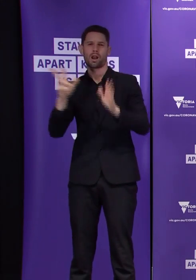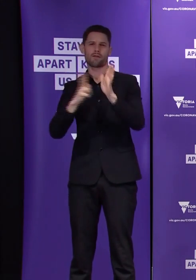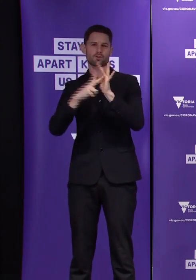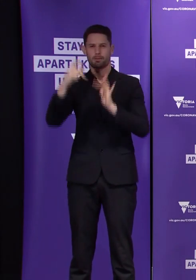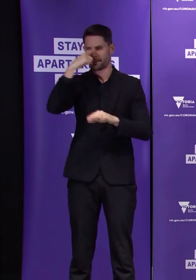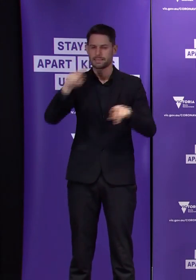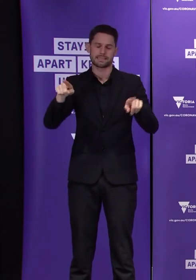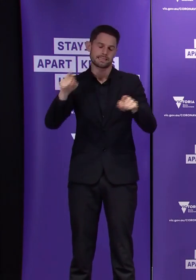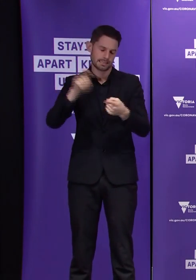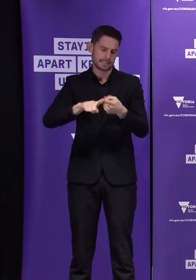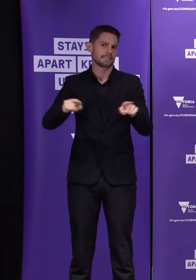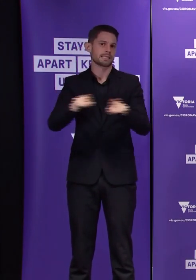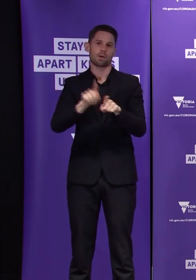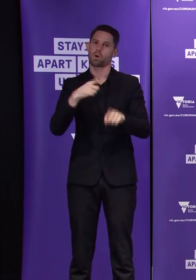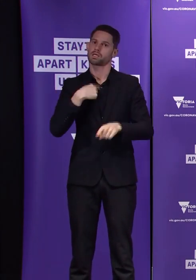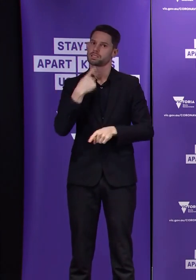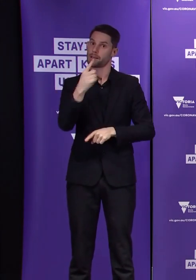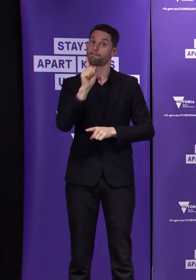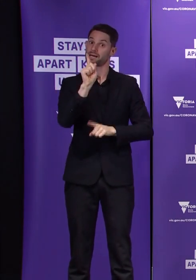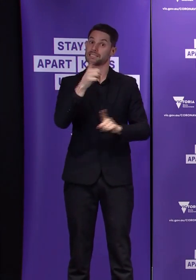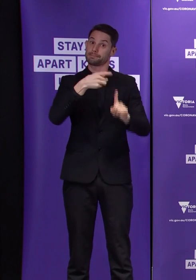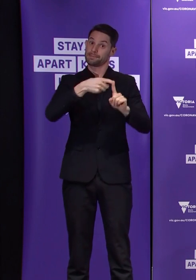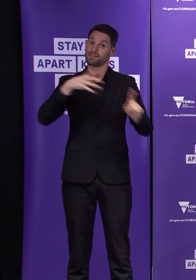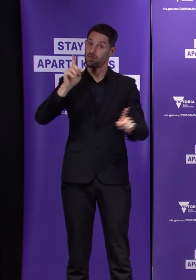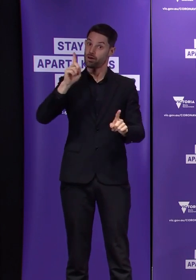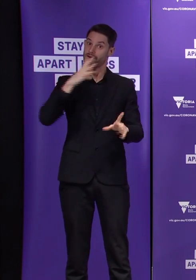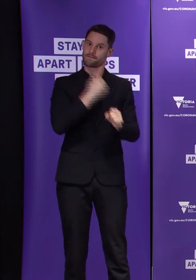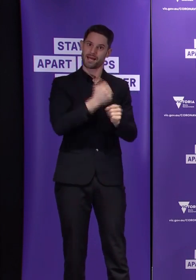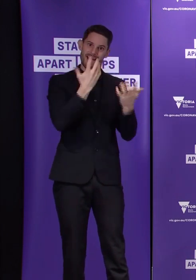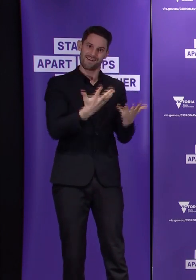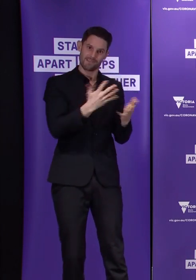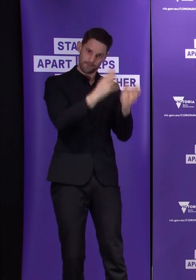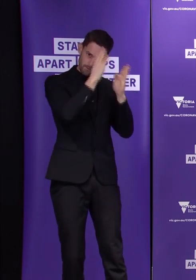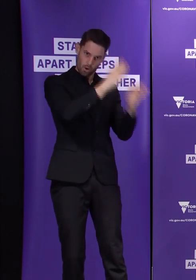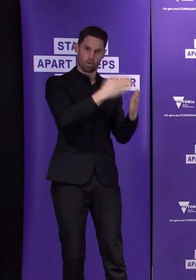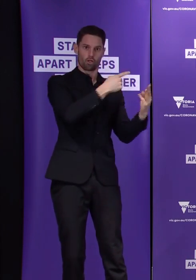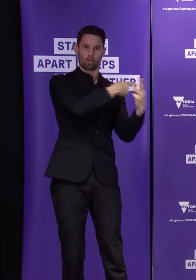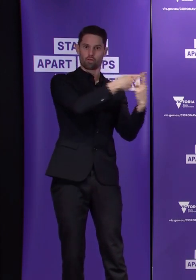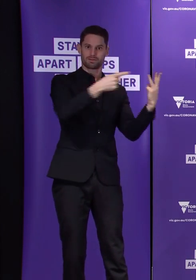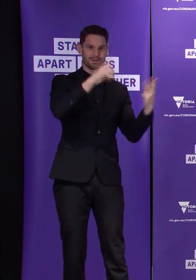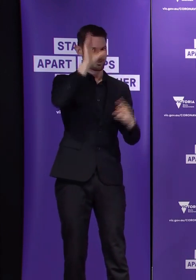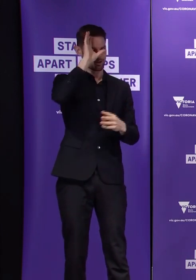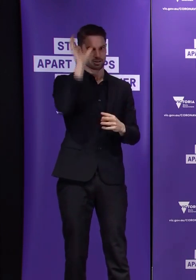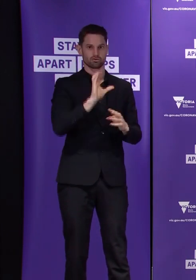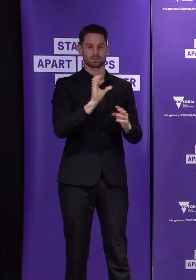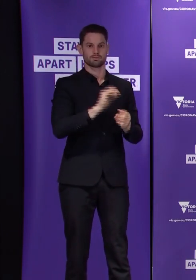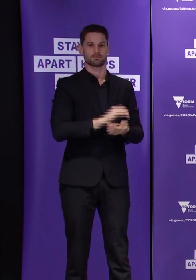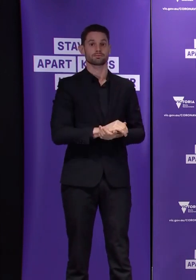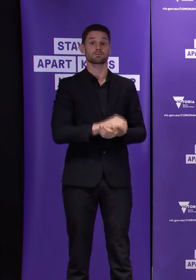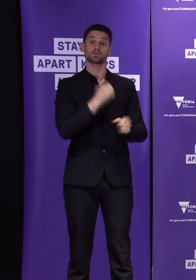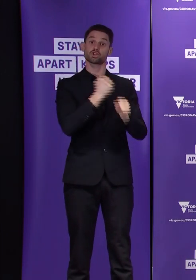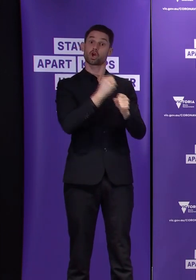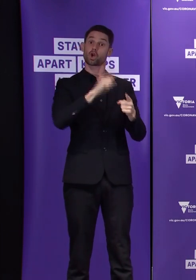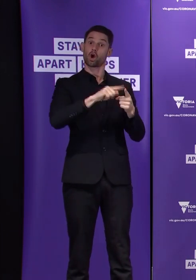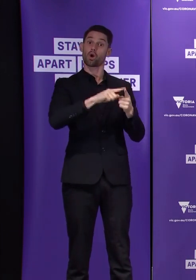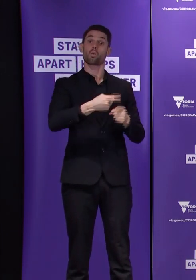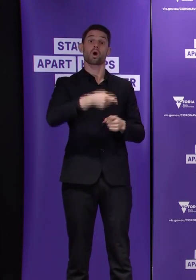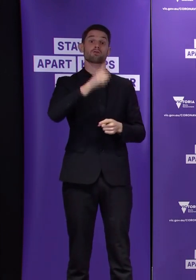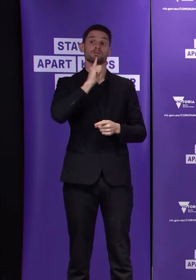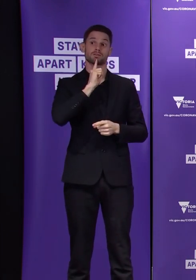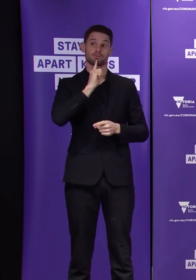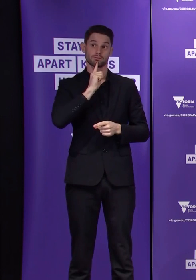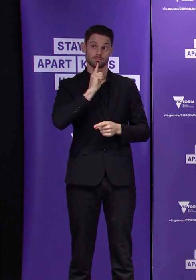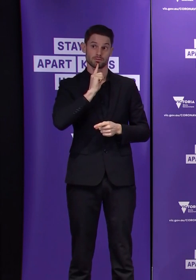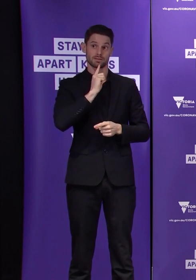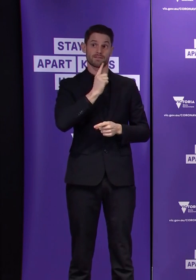testing push in those 3 regional cities. Just by way of cases, Greater Geelong is 155 active cases,